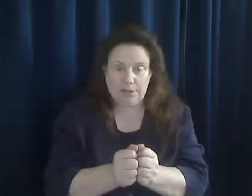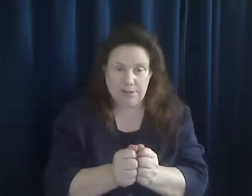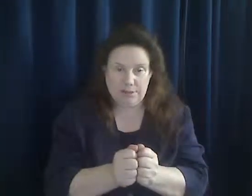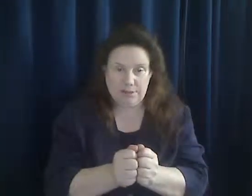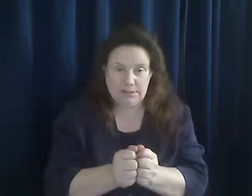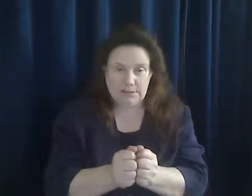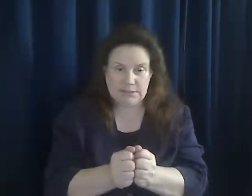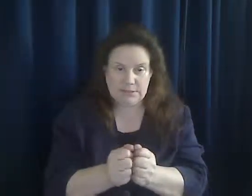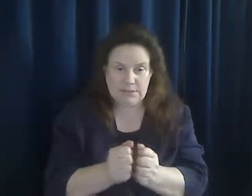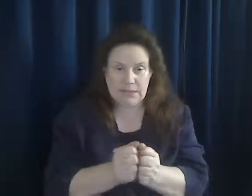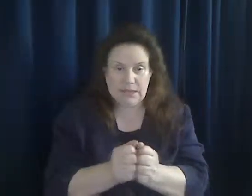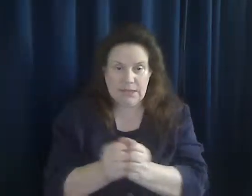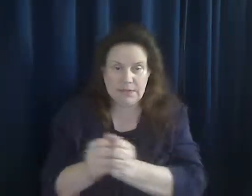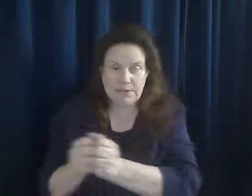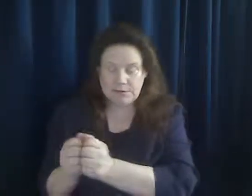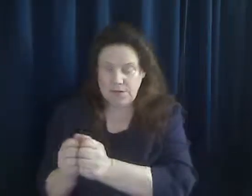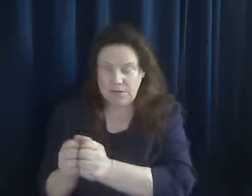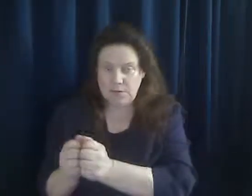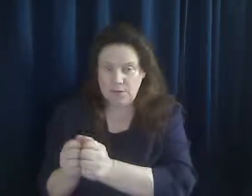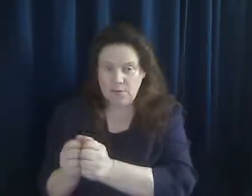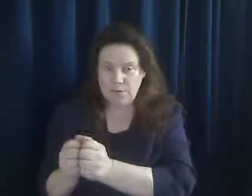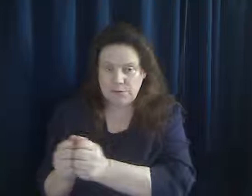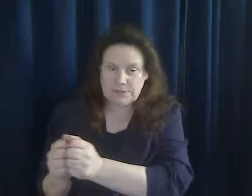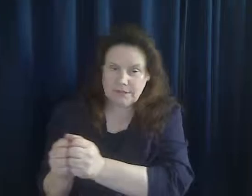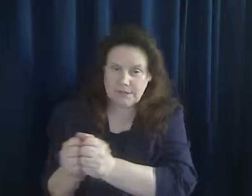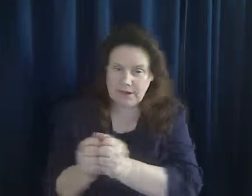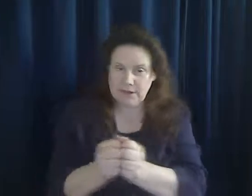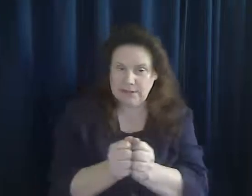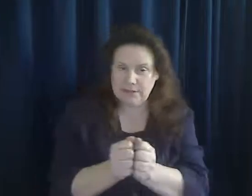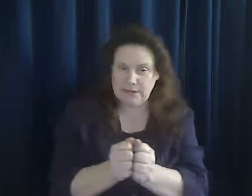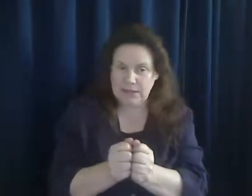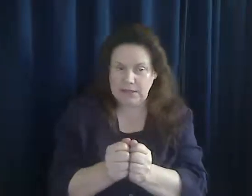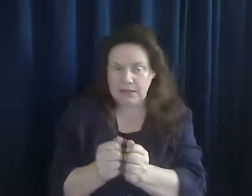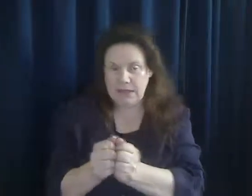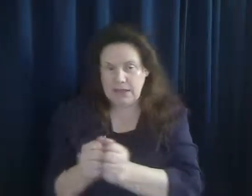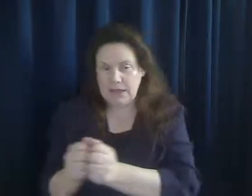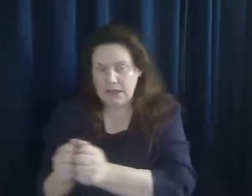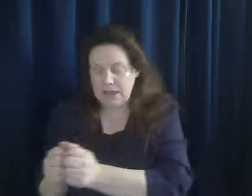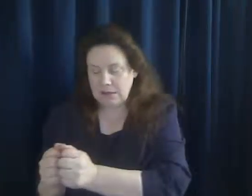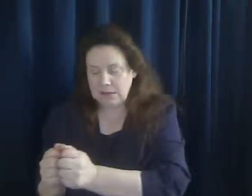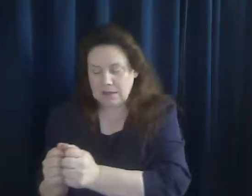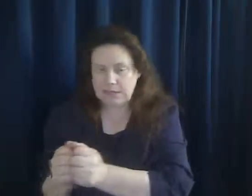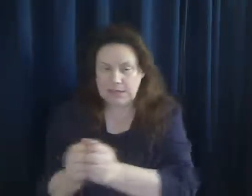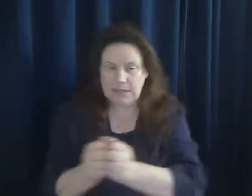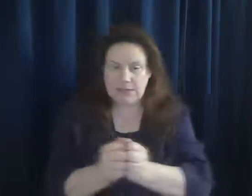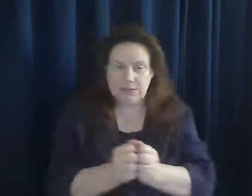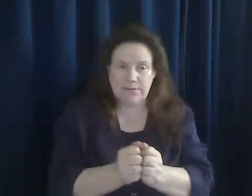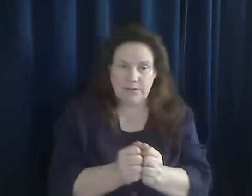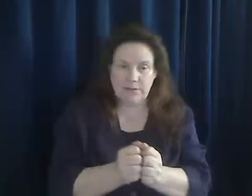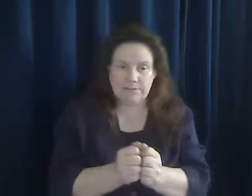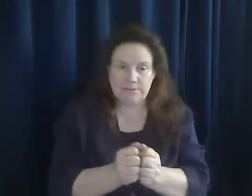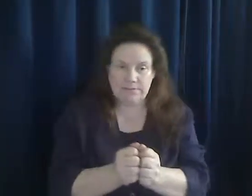together in this. If I was talking about one person there and me, I would just indicate it to that person.